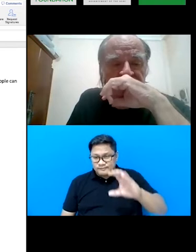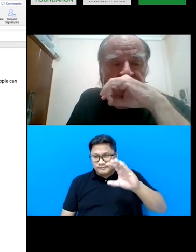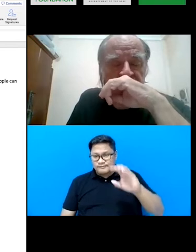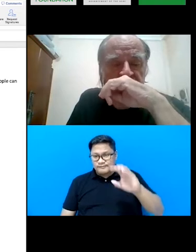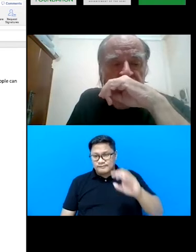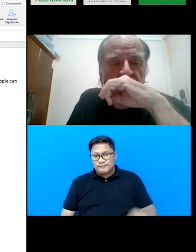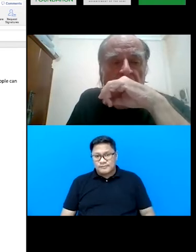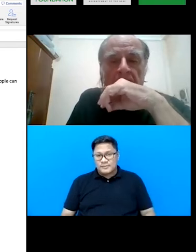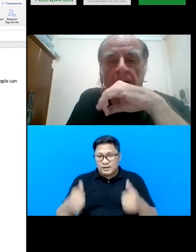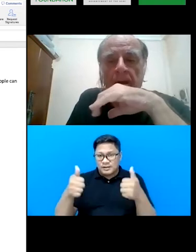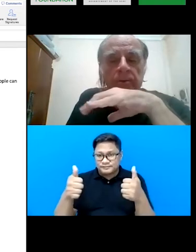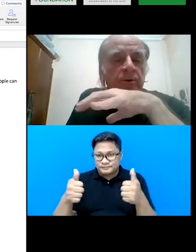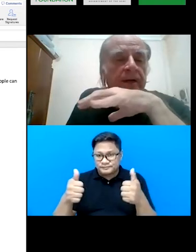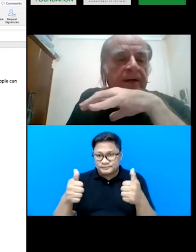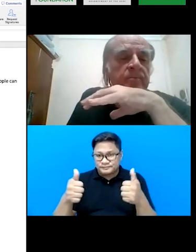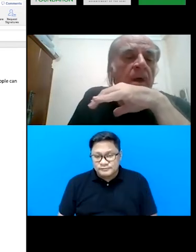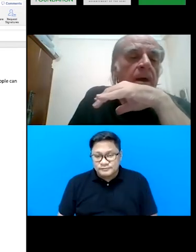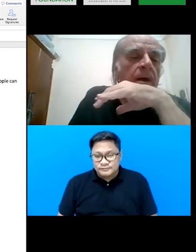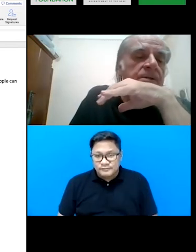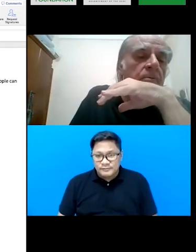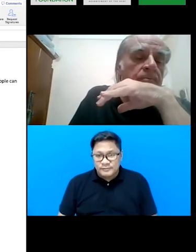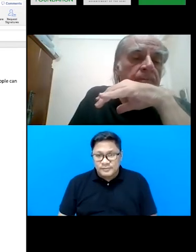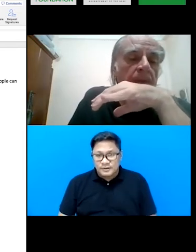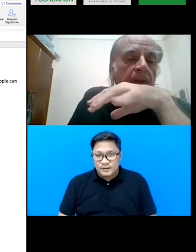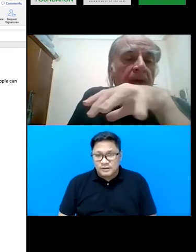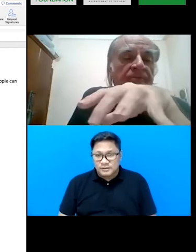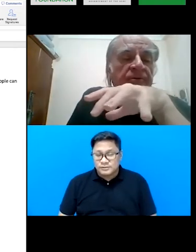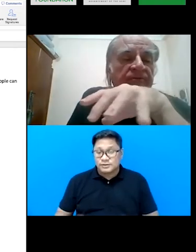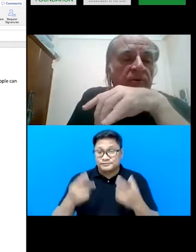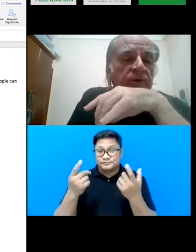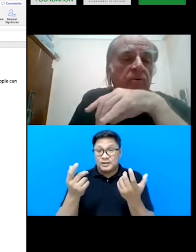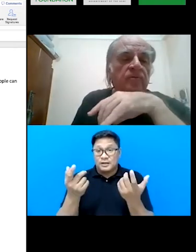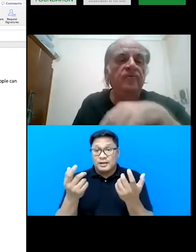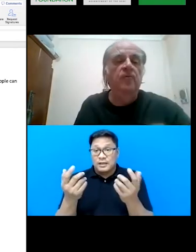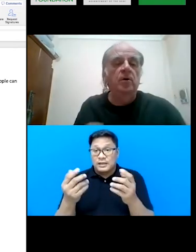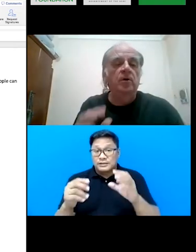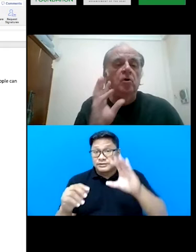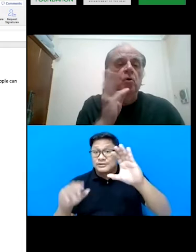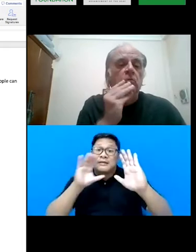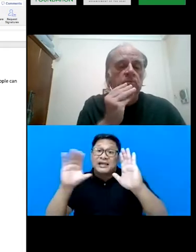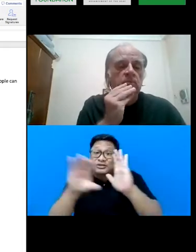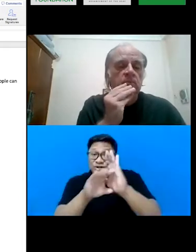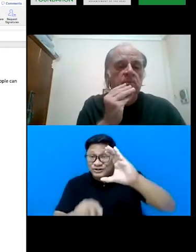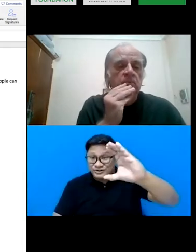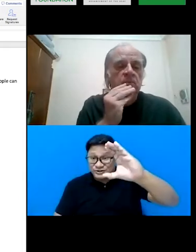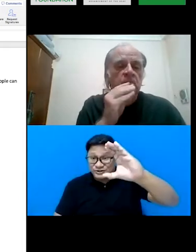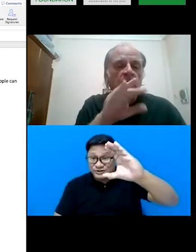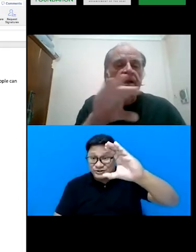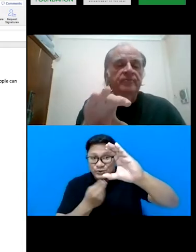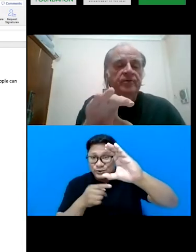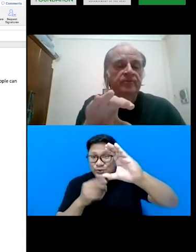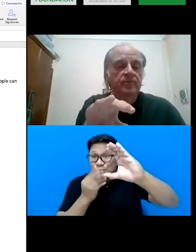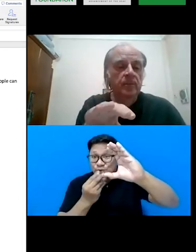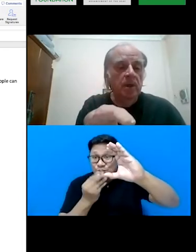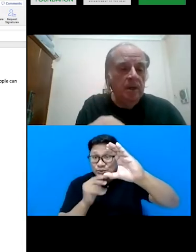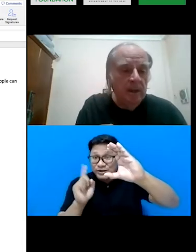Okay. Try again. So after the photo for who? Right